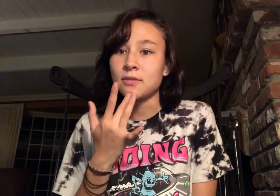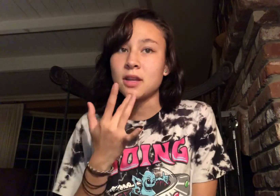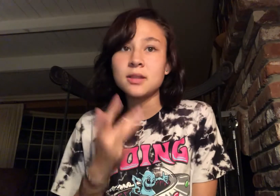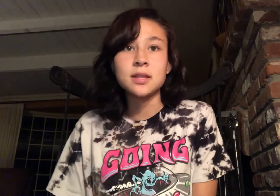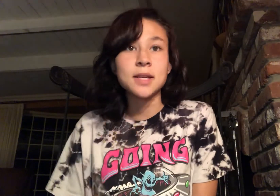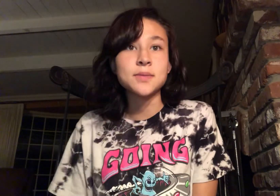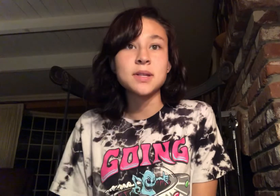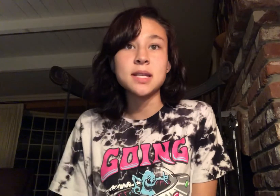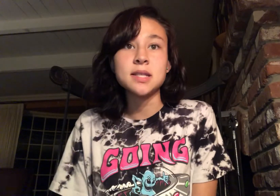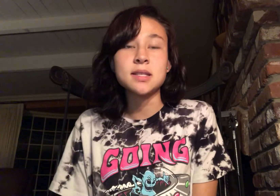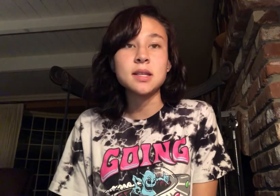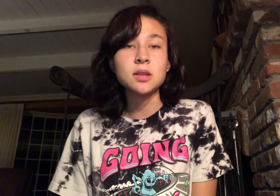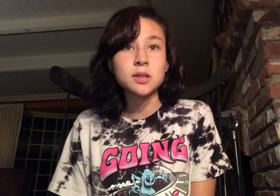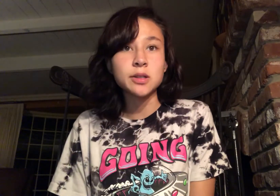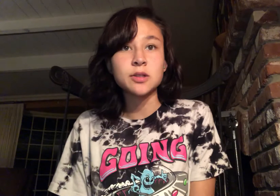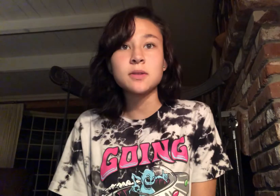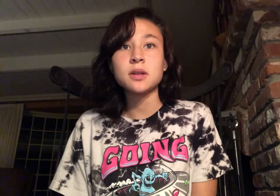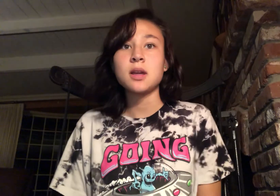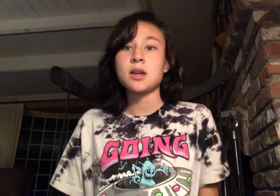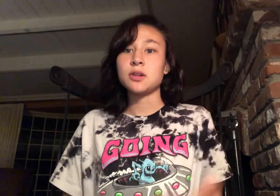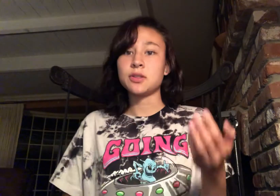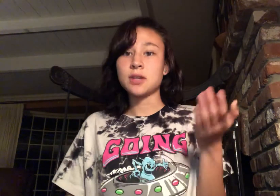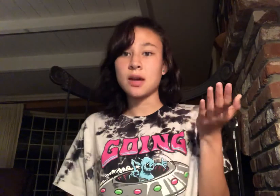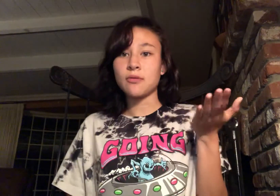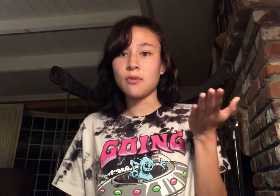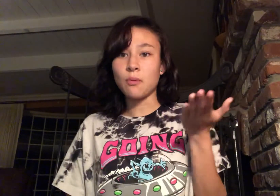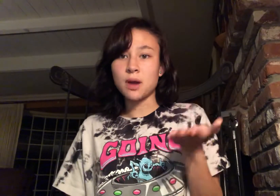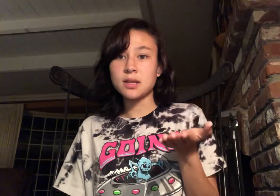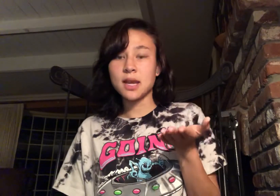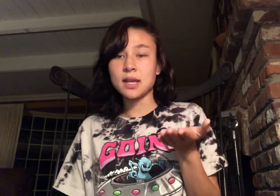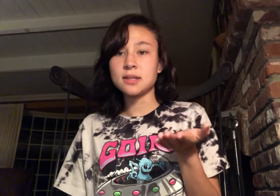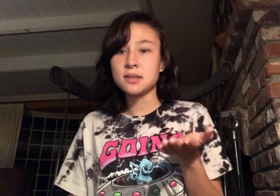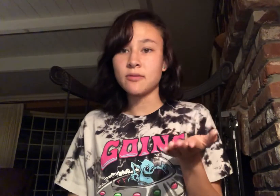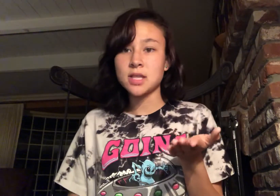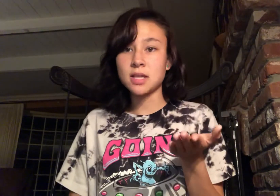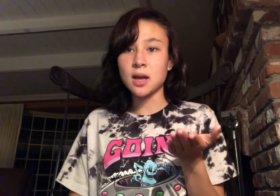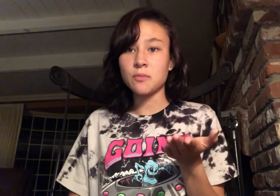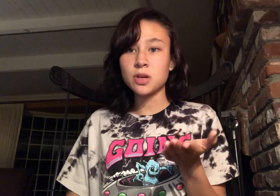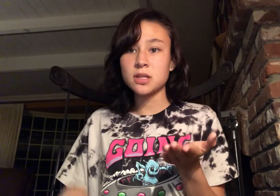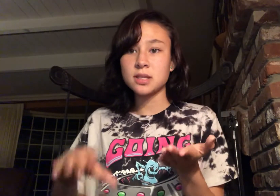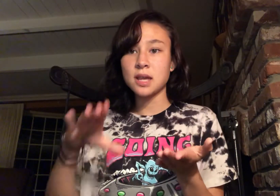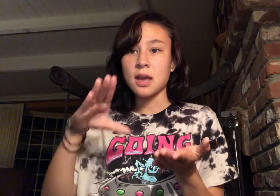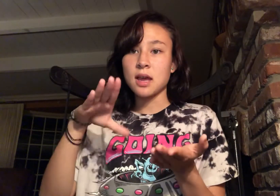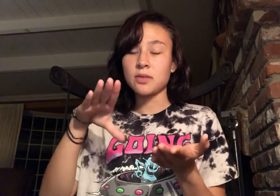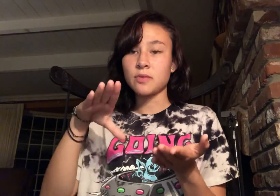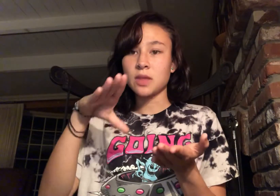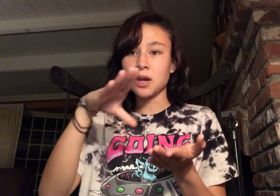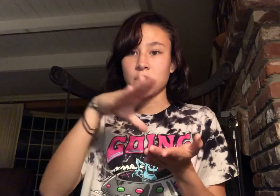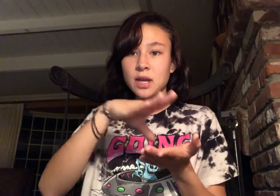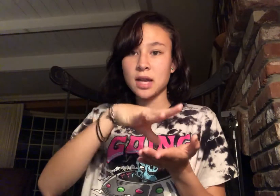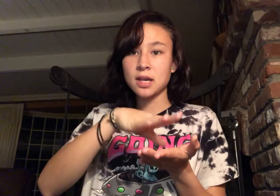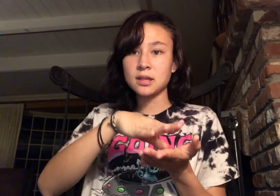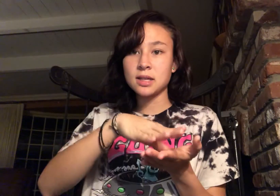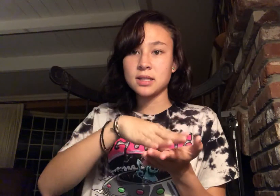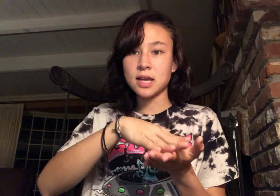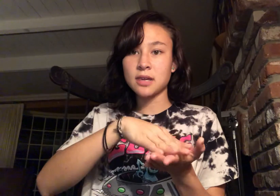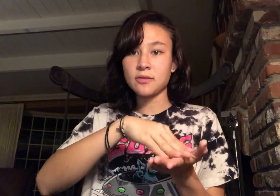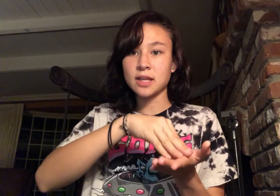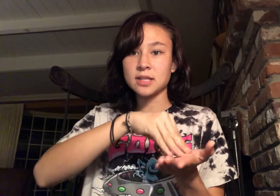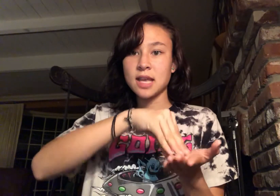Favorite. The next one is learn. You're going to have one hand facing upwards, and with the other hand, it's kind of like